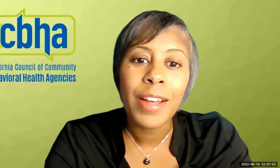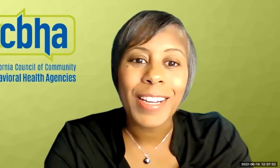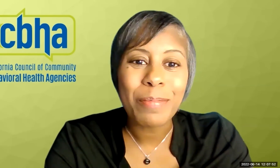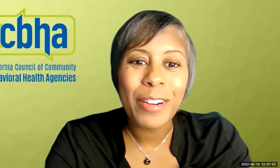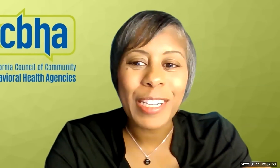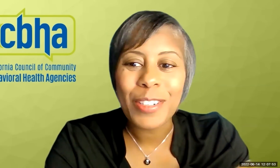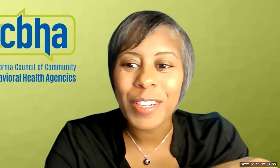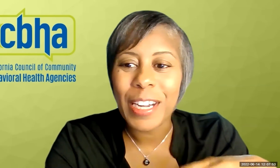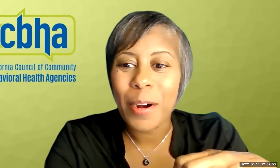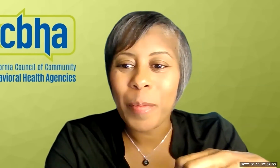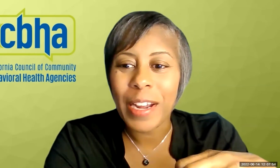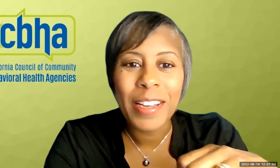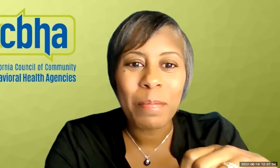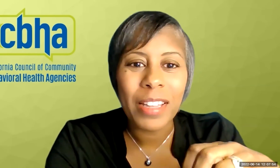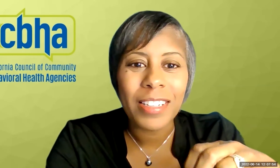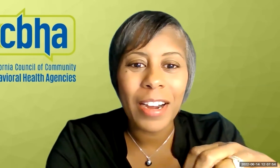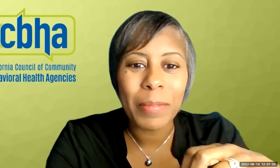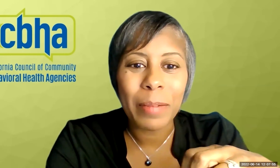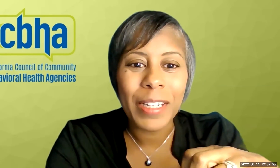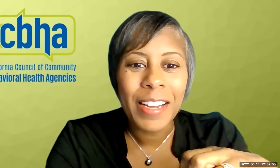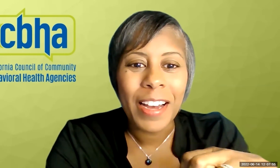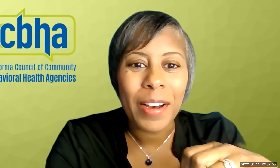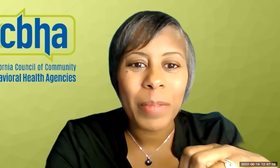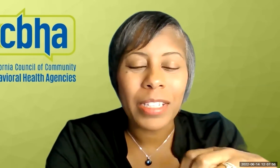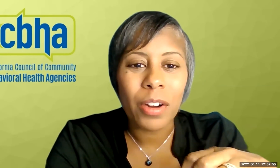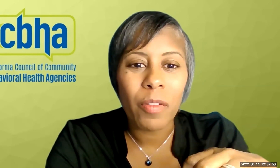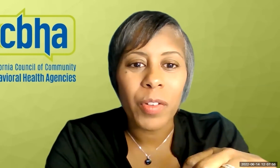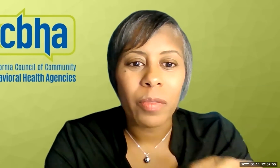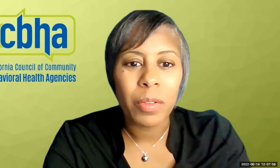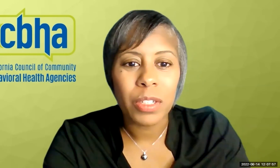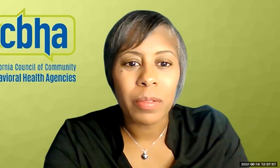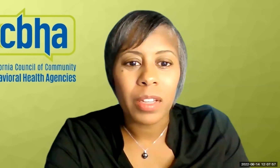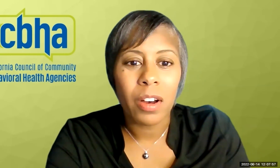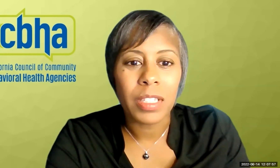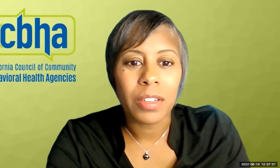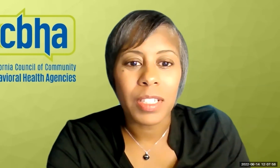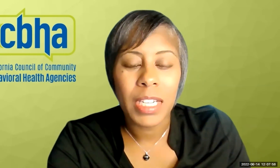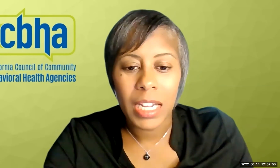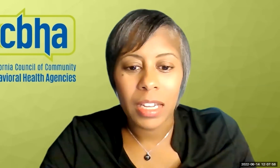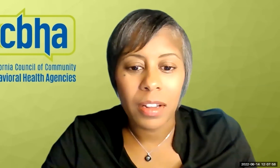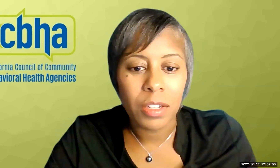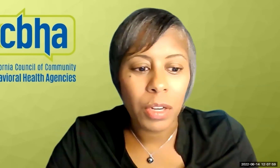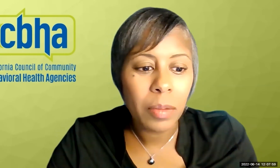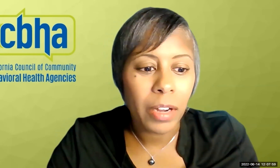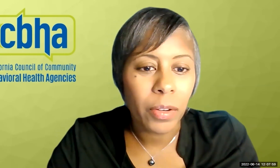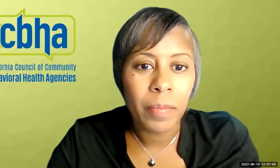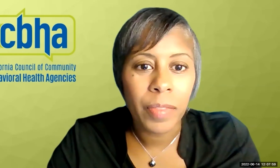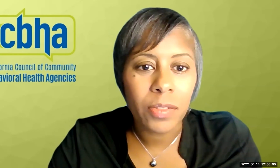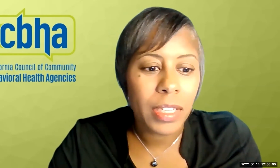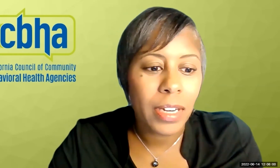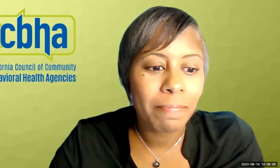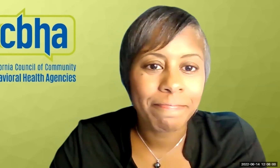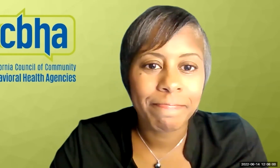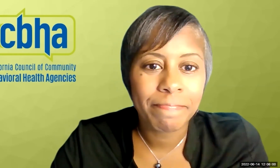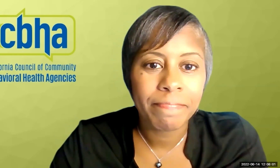So that's my quick and dirty. I hope I made the time limit, but that's an overview of what we're doing with the call centers and the training platform. Thanks